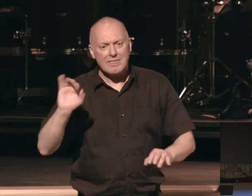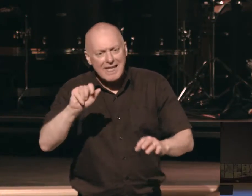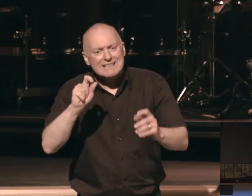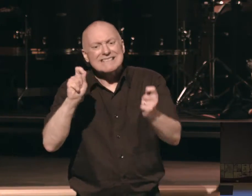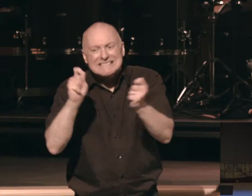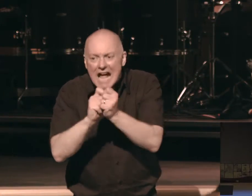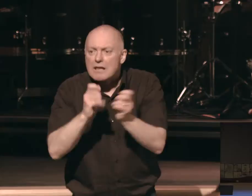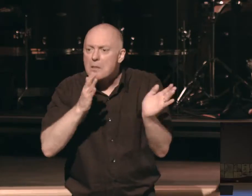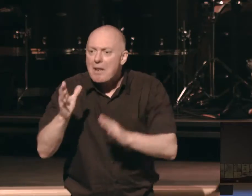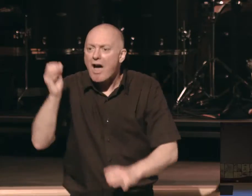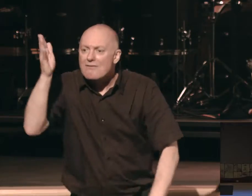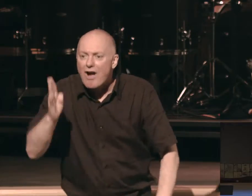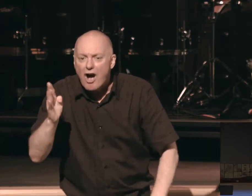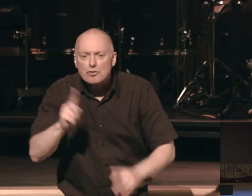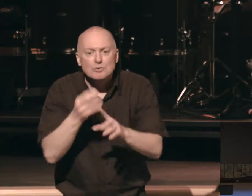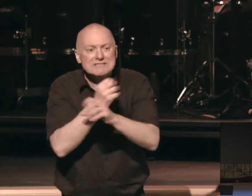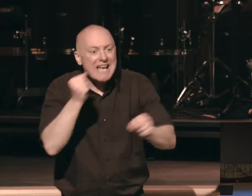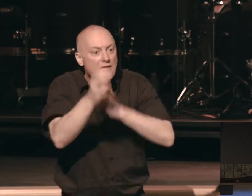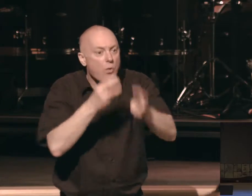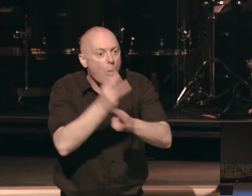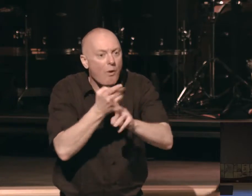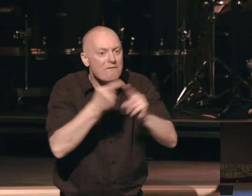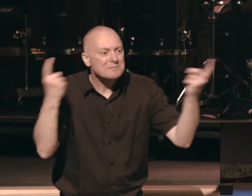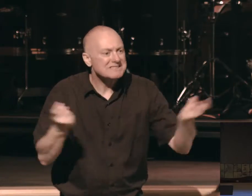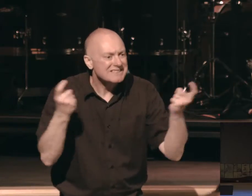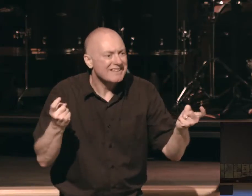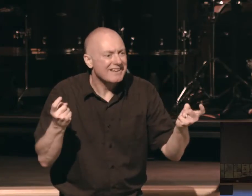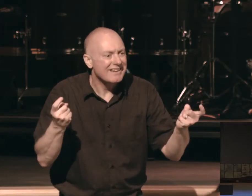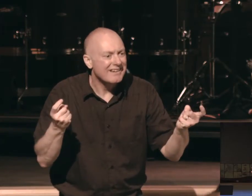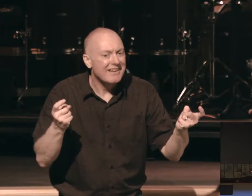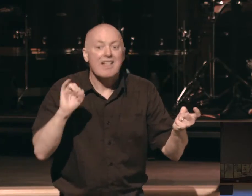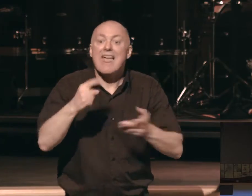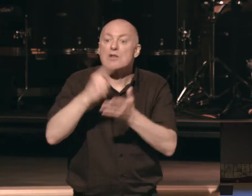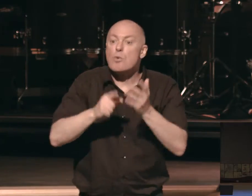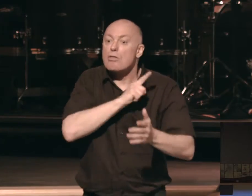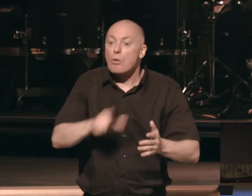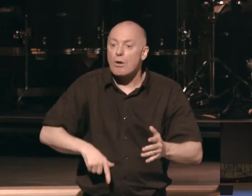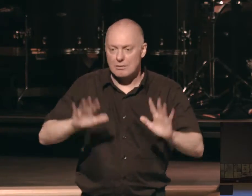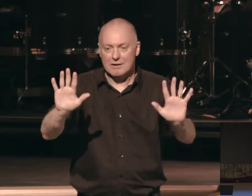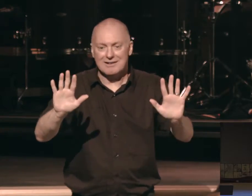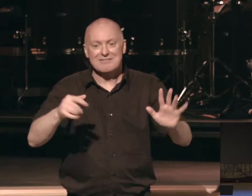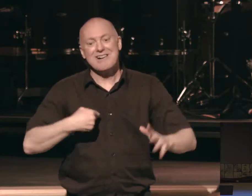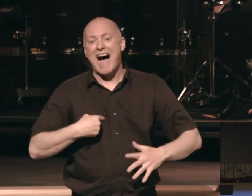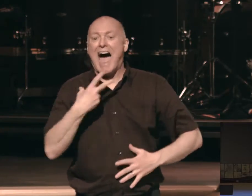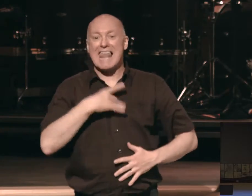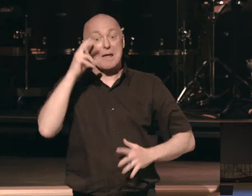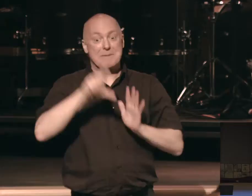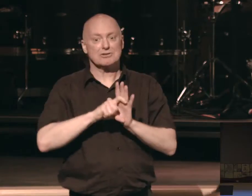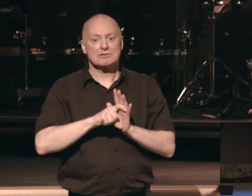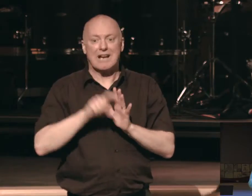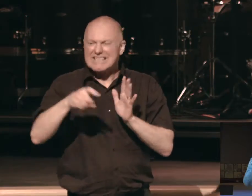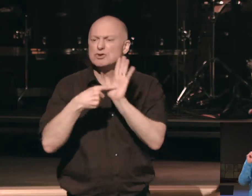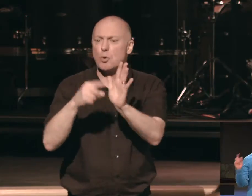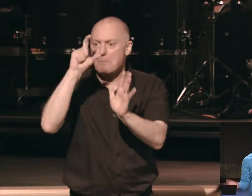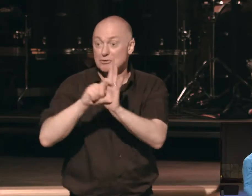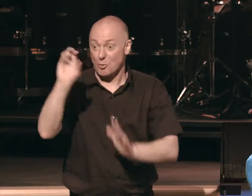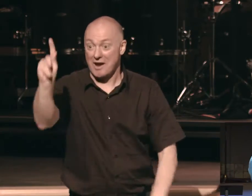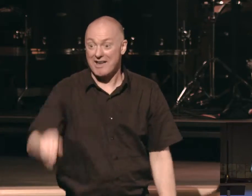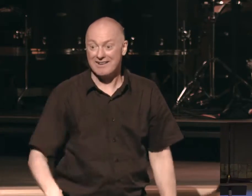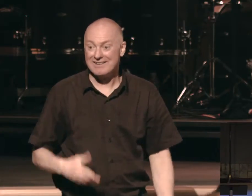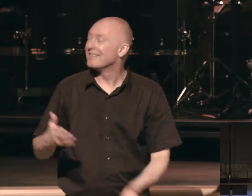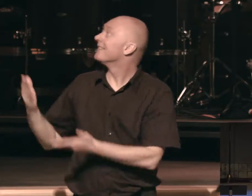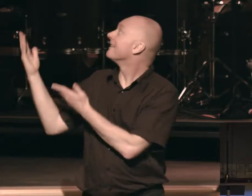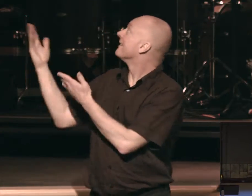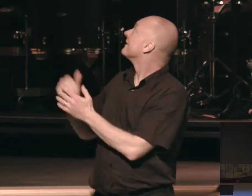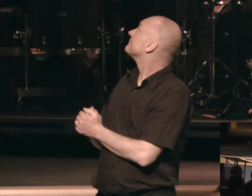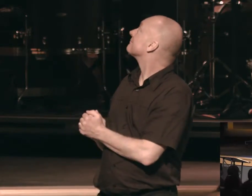it's exactly the plan of God to save the world from their sins. It's what the Lord. Now, I'm a visual person, so I got to get some visual stuff on the screen